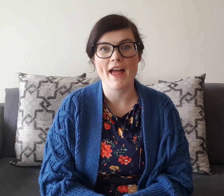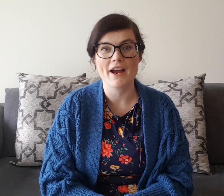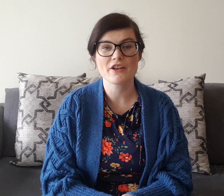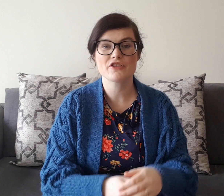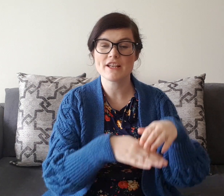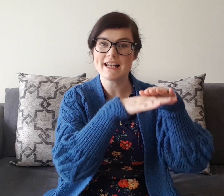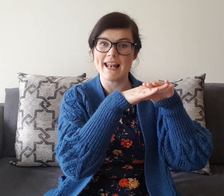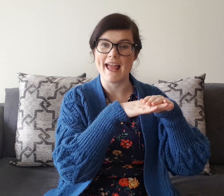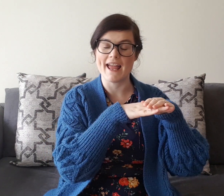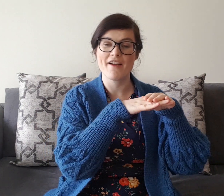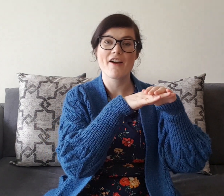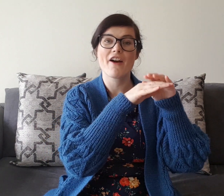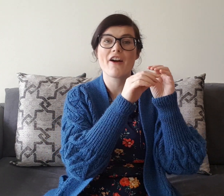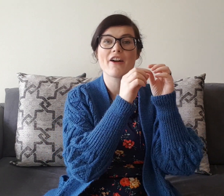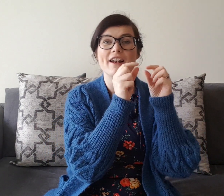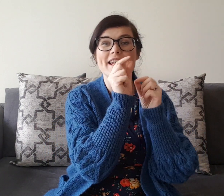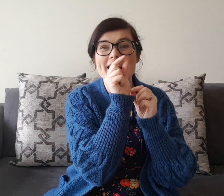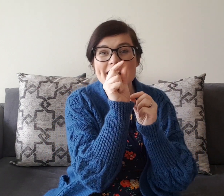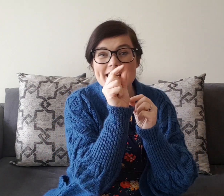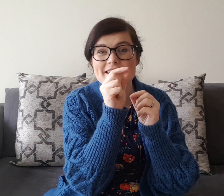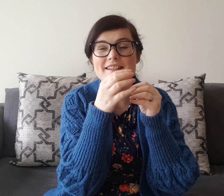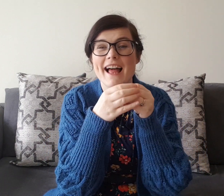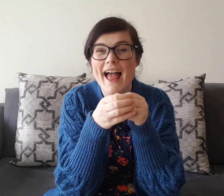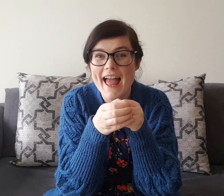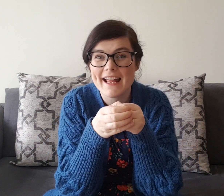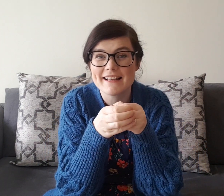There she lay her little eggs.